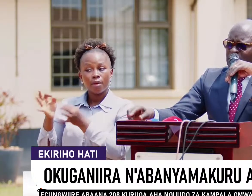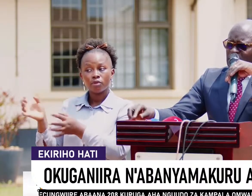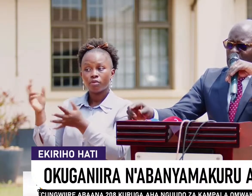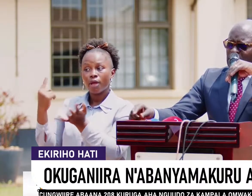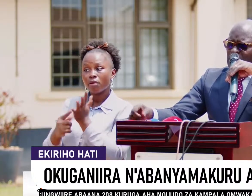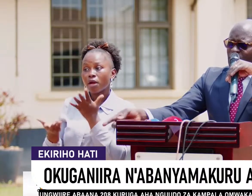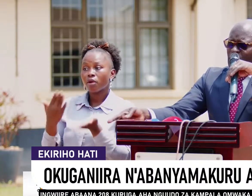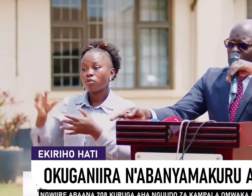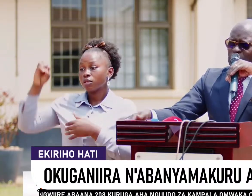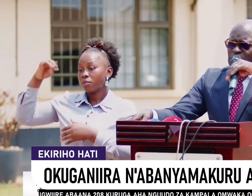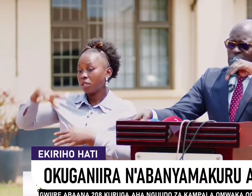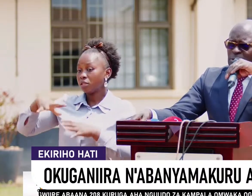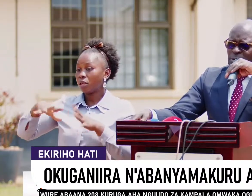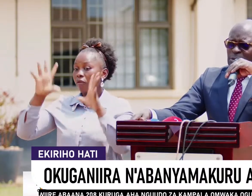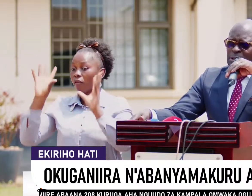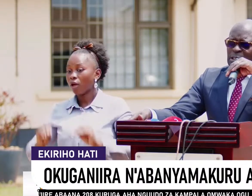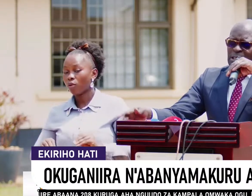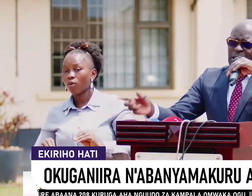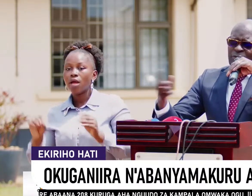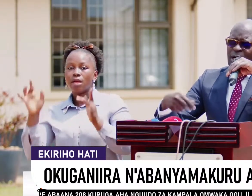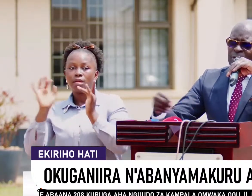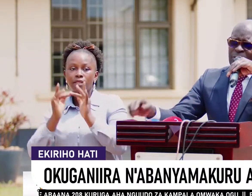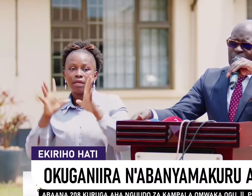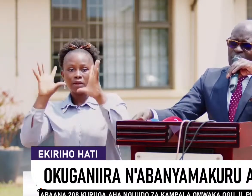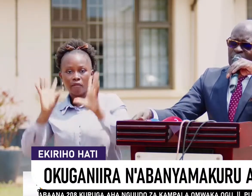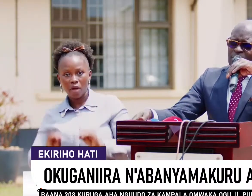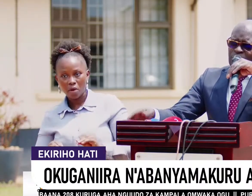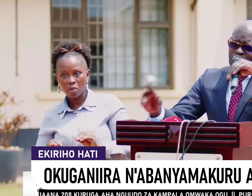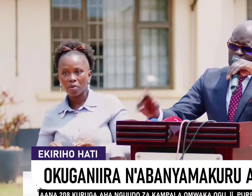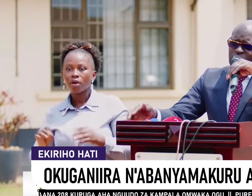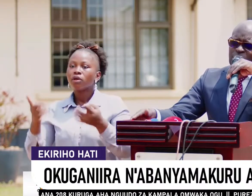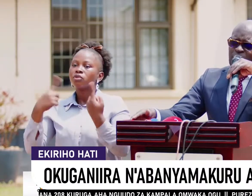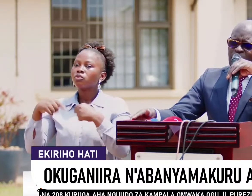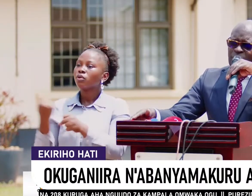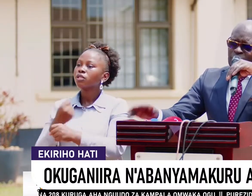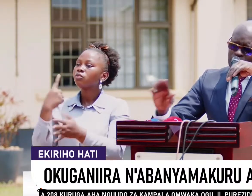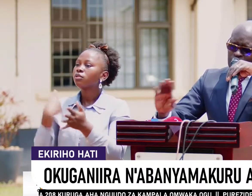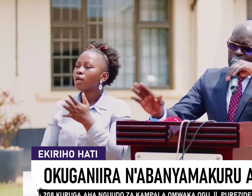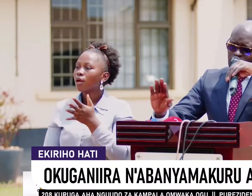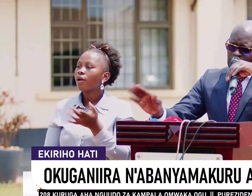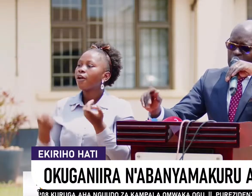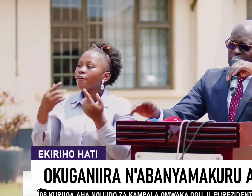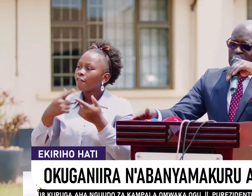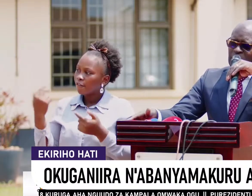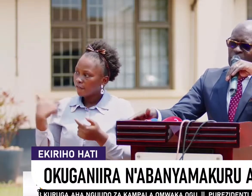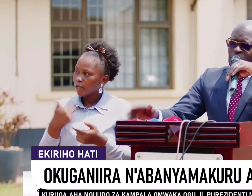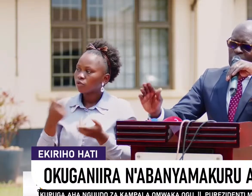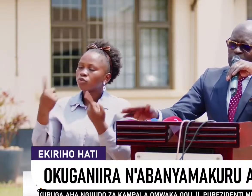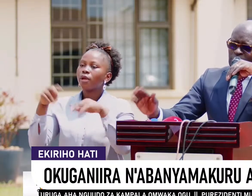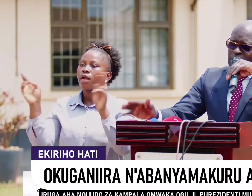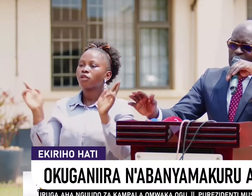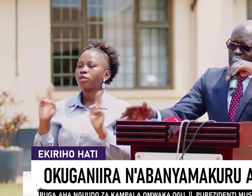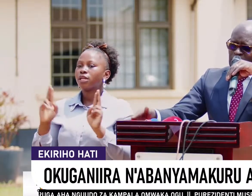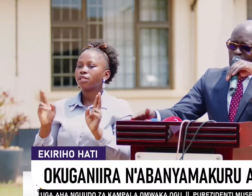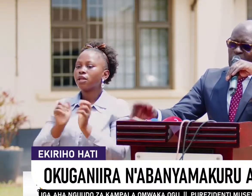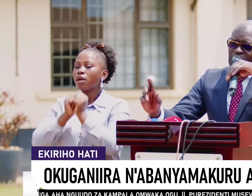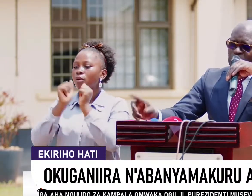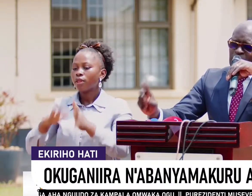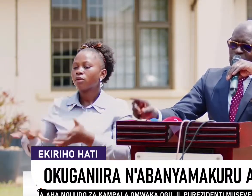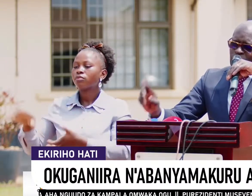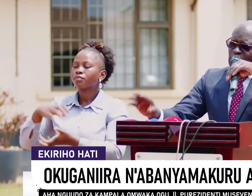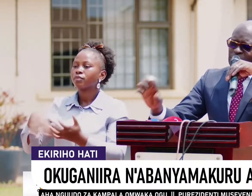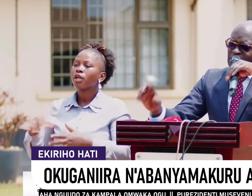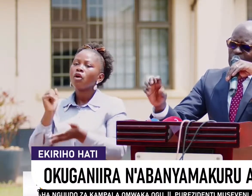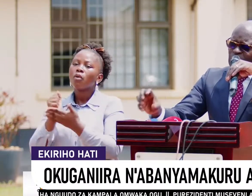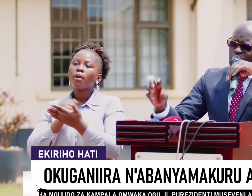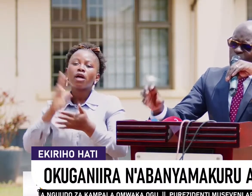Uganda buusi masannyalaze gavaako, intaneti evaako, tukoze tutya. Ffe tubeera twetegese tuleme kutaataganyiza, kubanga